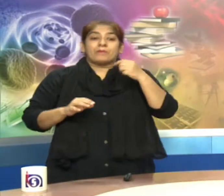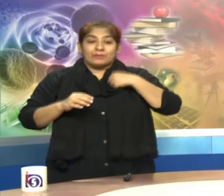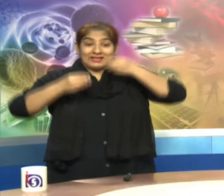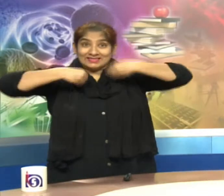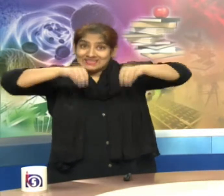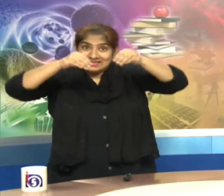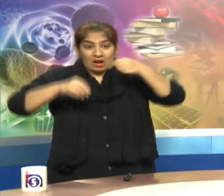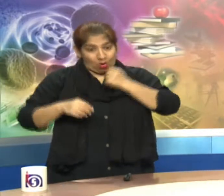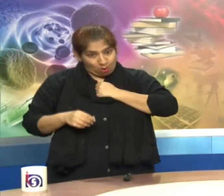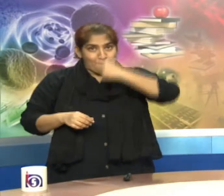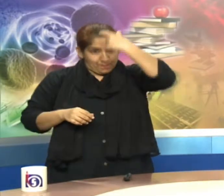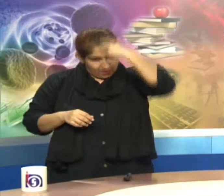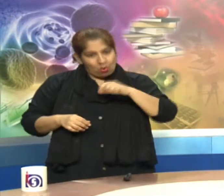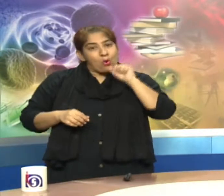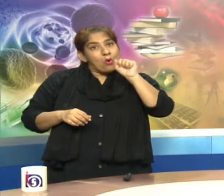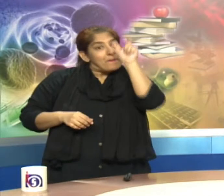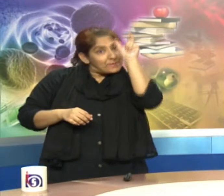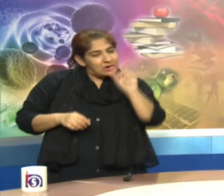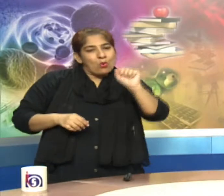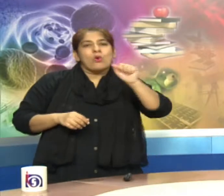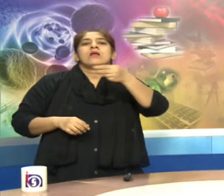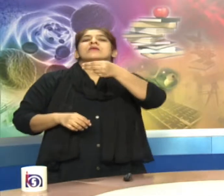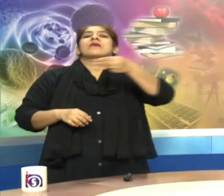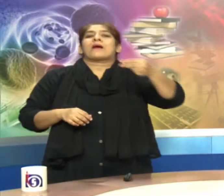work is salesmanship.